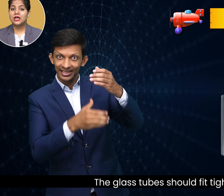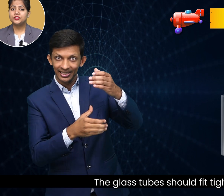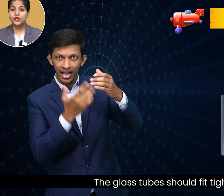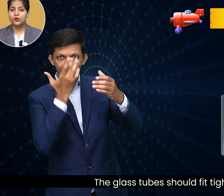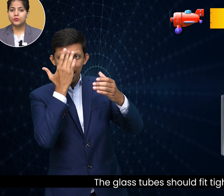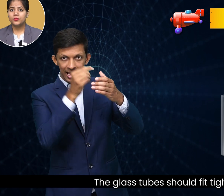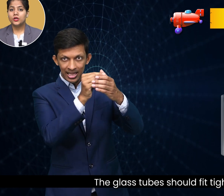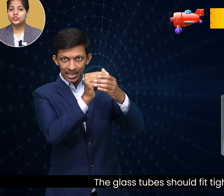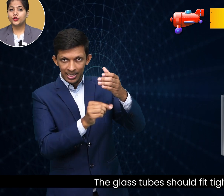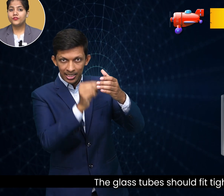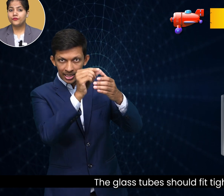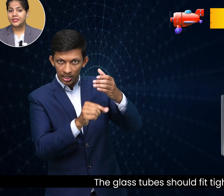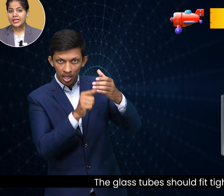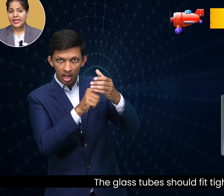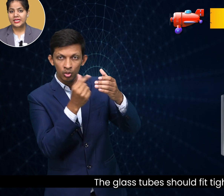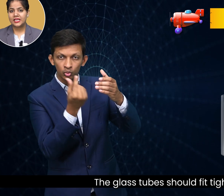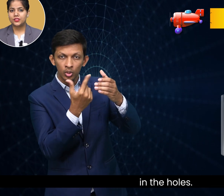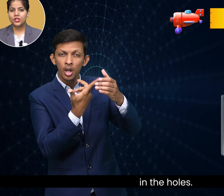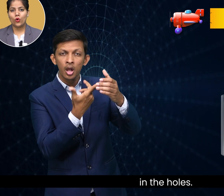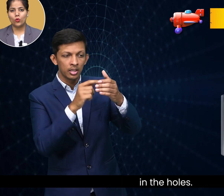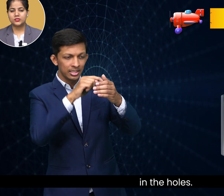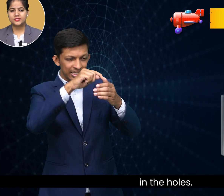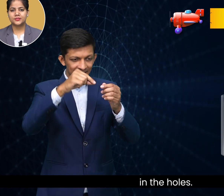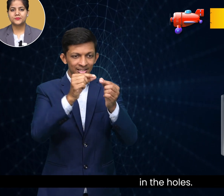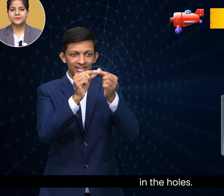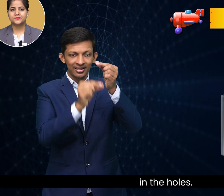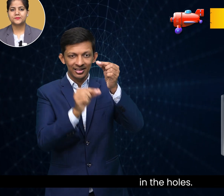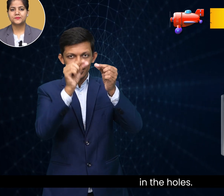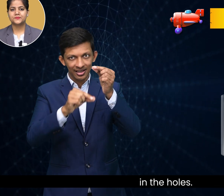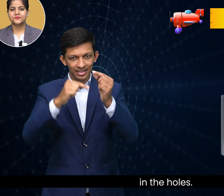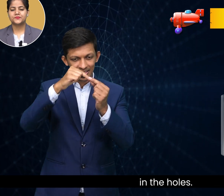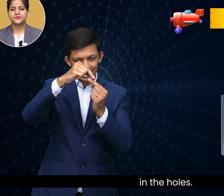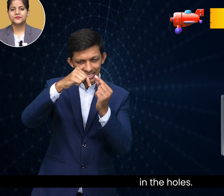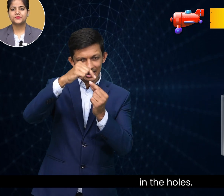The glass tube should fit tightly in the holes.